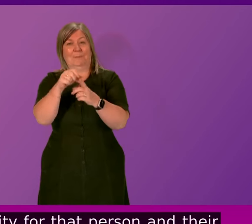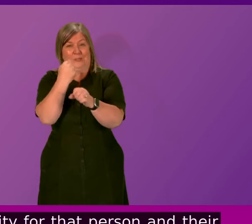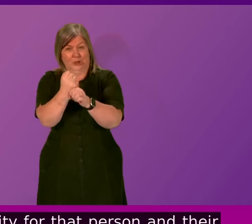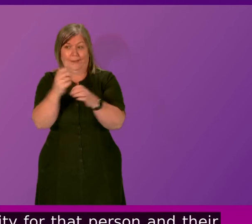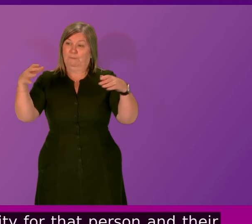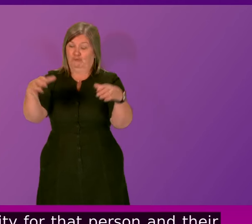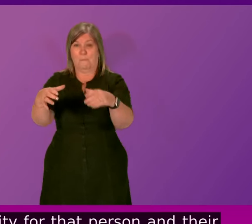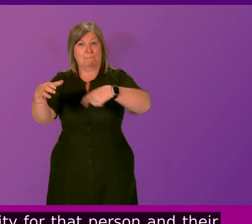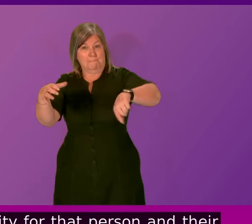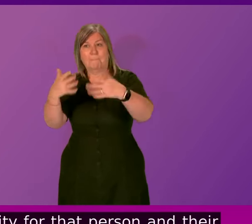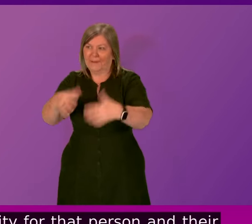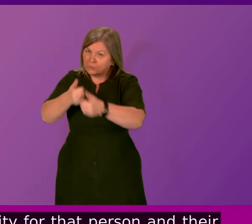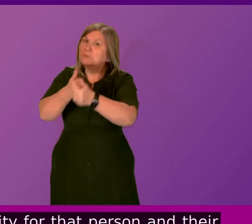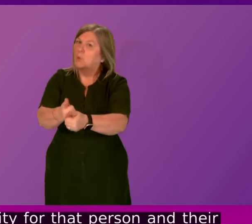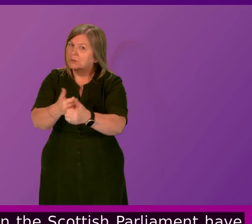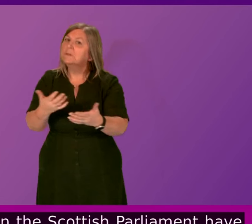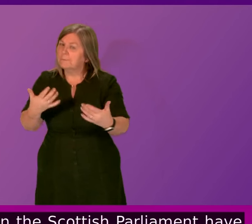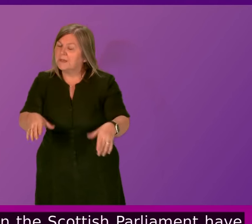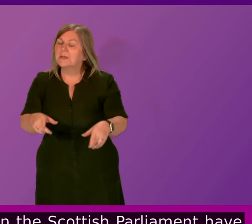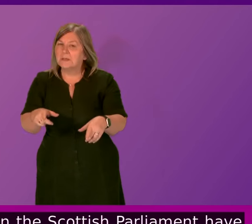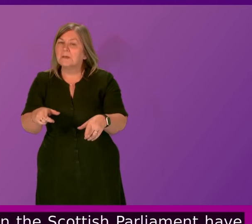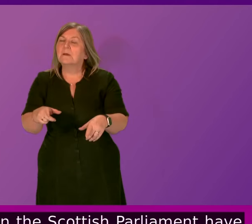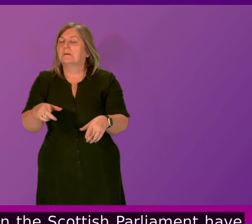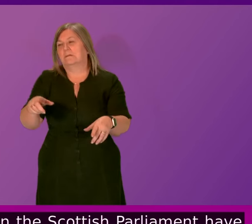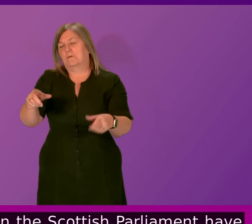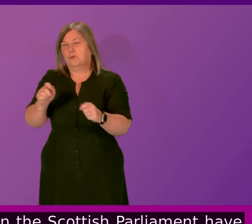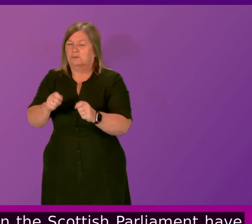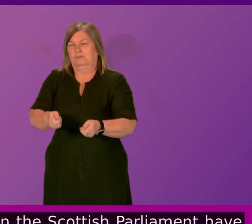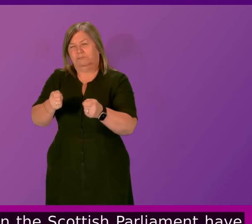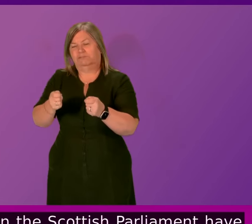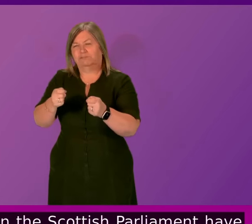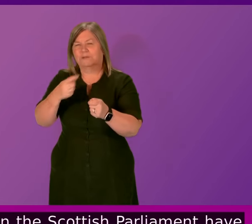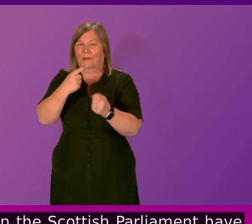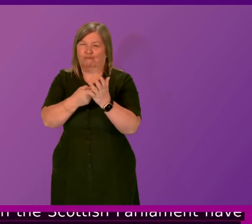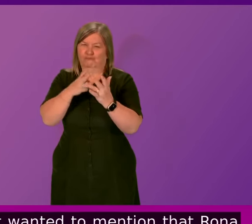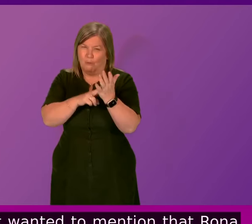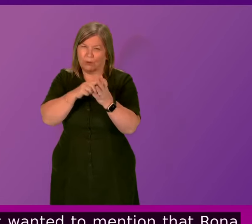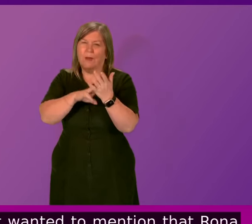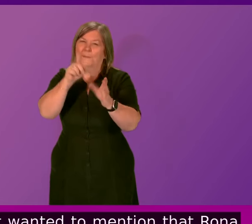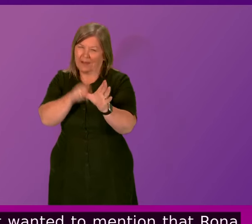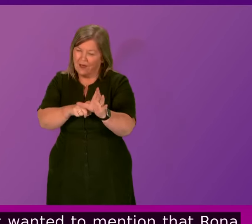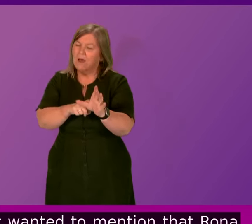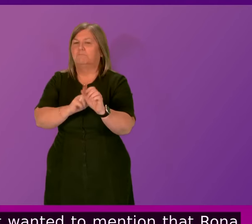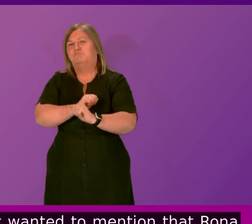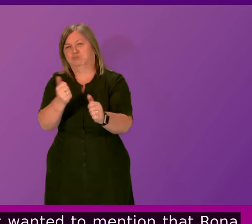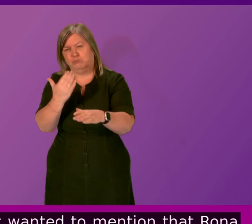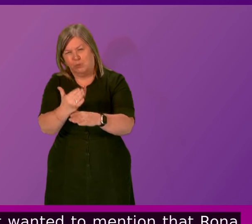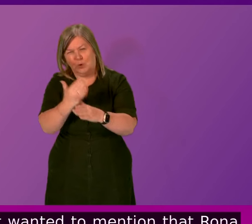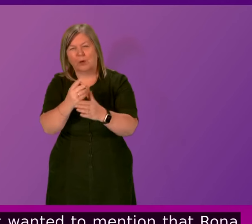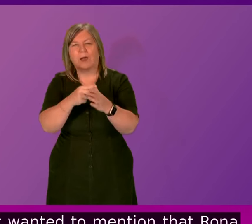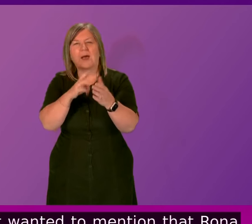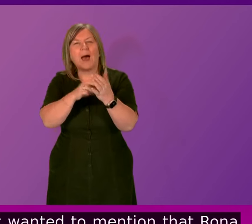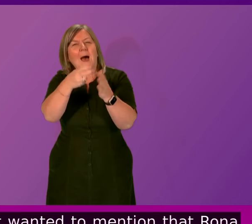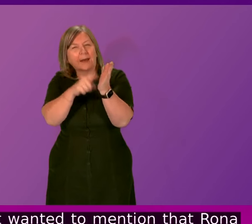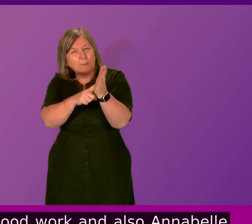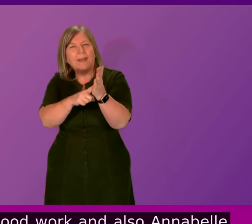Parliament have been well supported. I just wanted to mention that Rona Mackay has done a lot of good work, and also Annabel Ewing is well recognised in